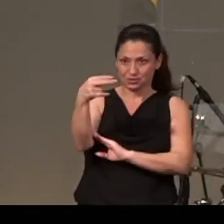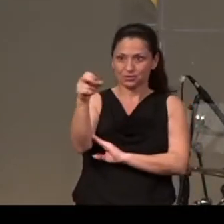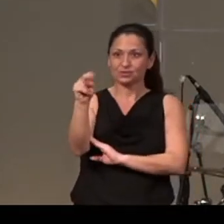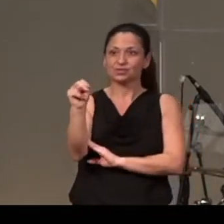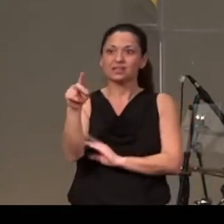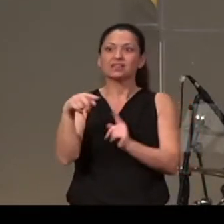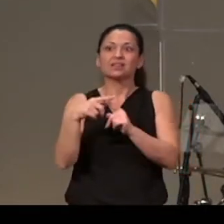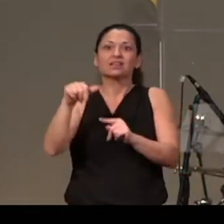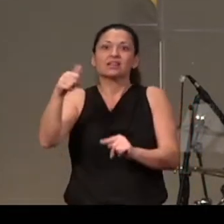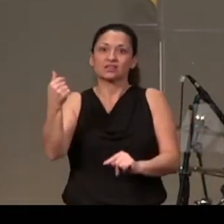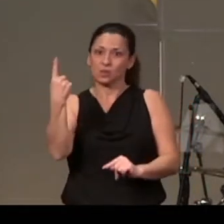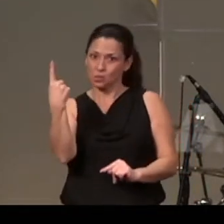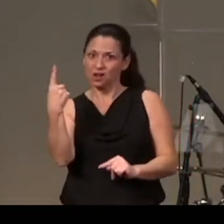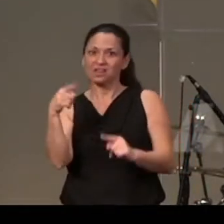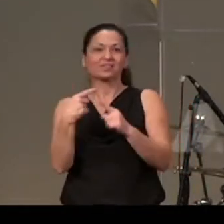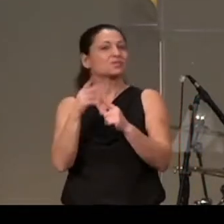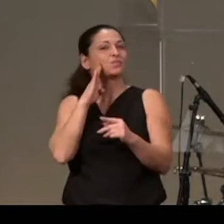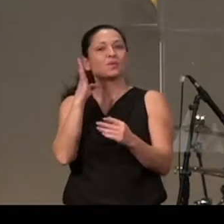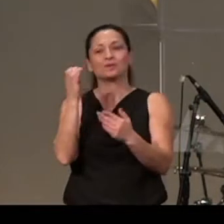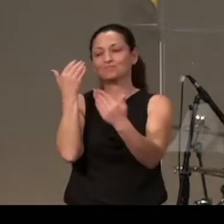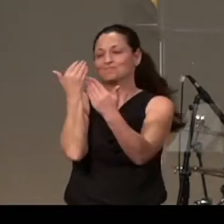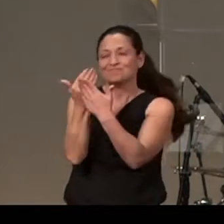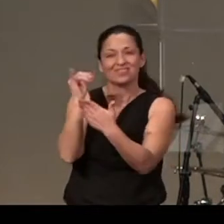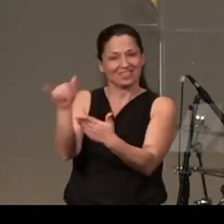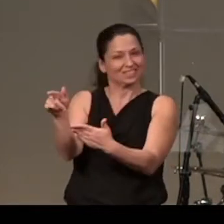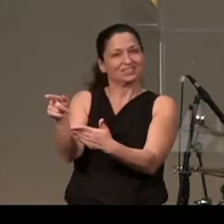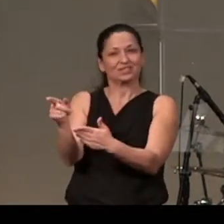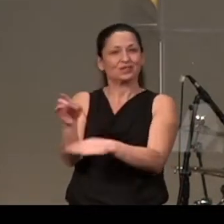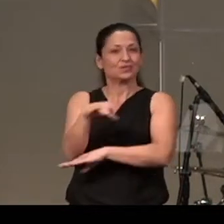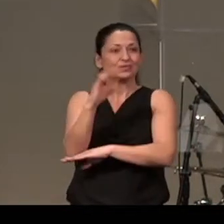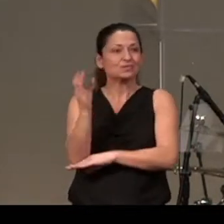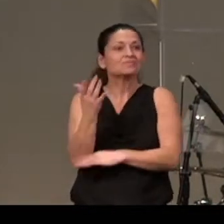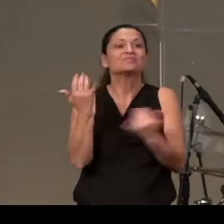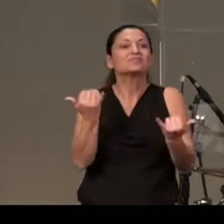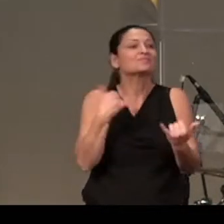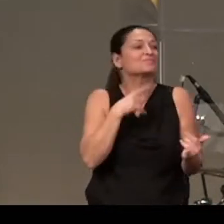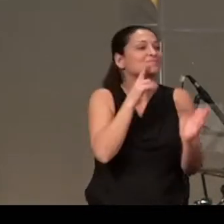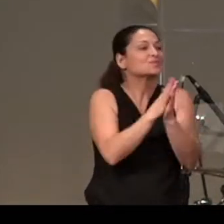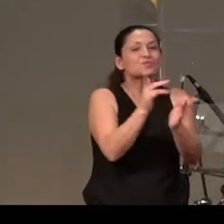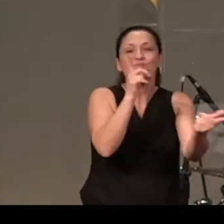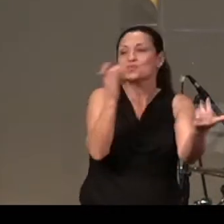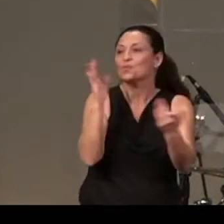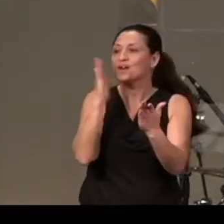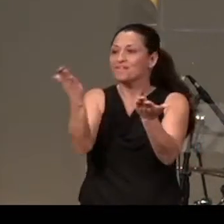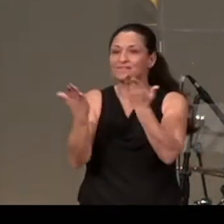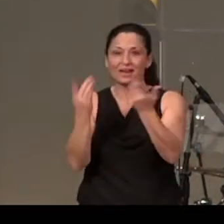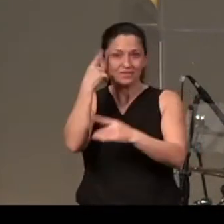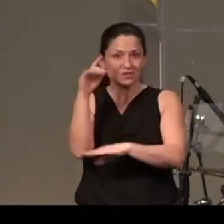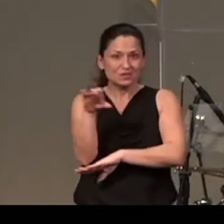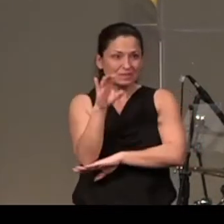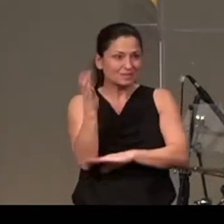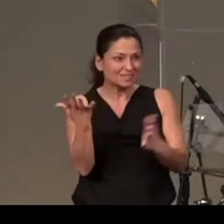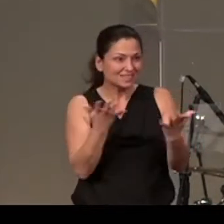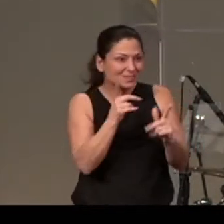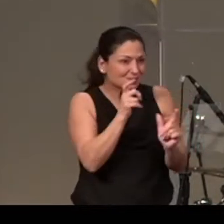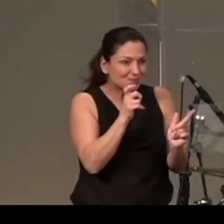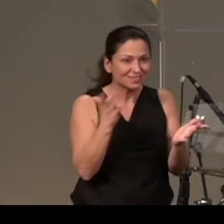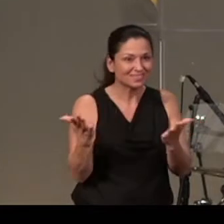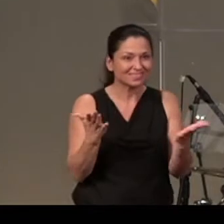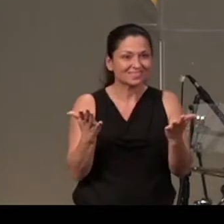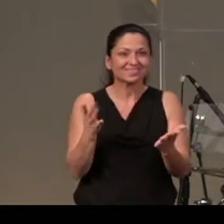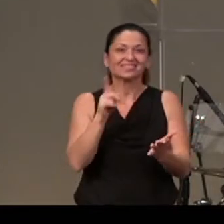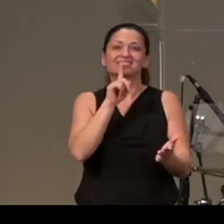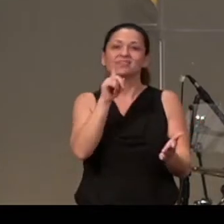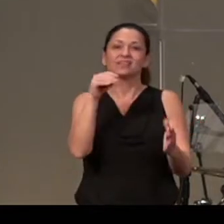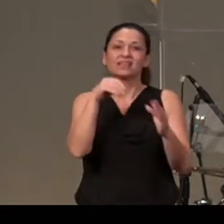another gospel, and that'll lead us right into Christmas. And who are you going to invite at Christmas? Who are you going to invite? So, in the